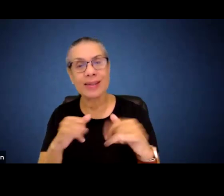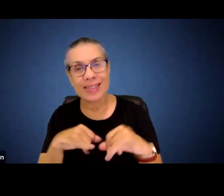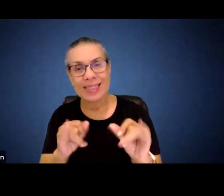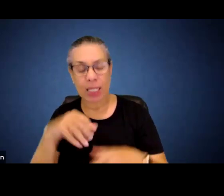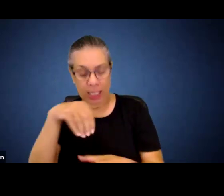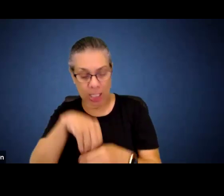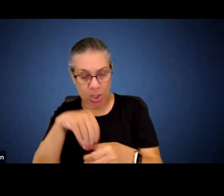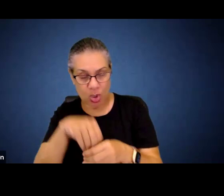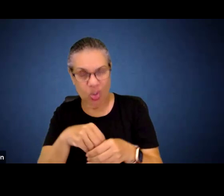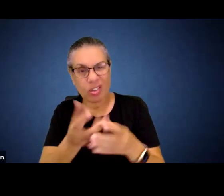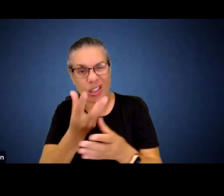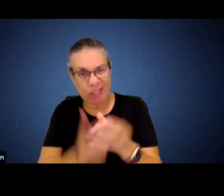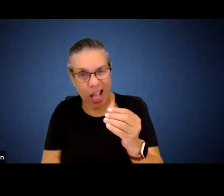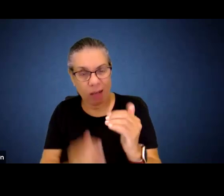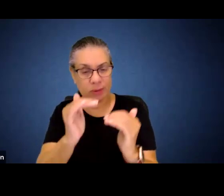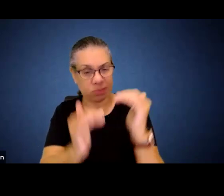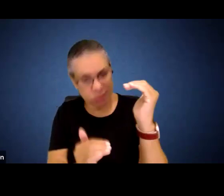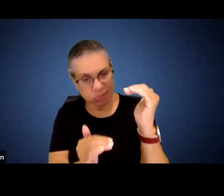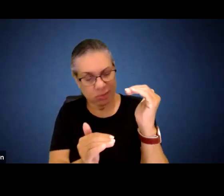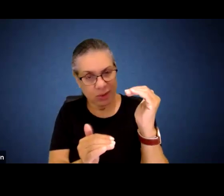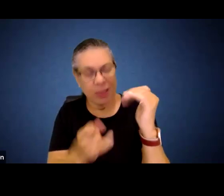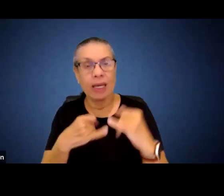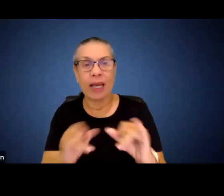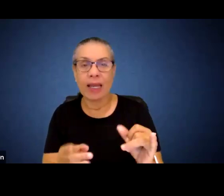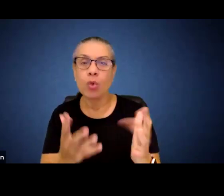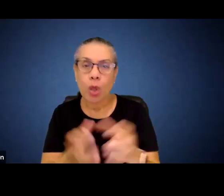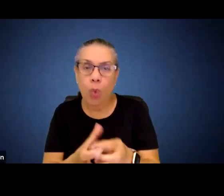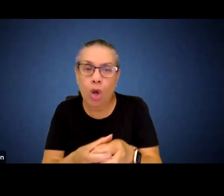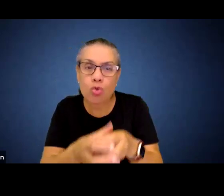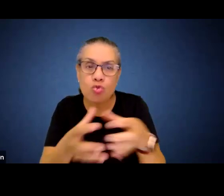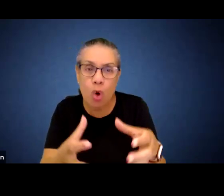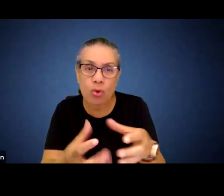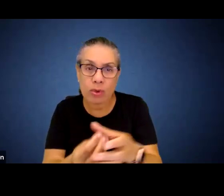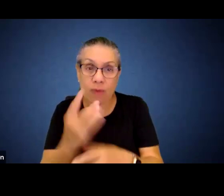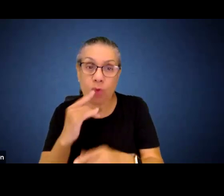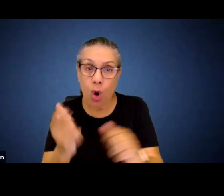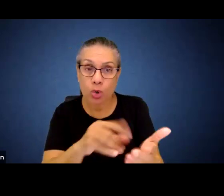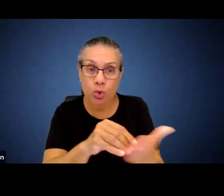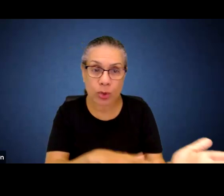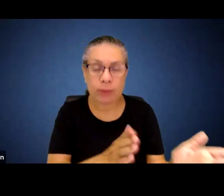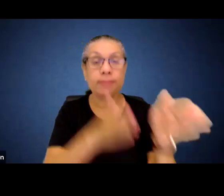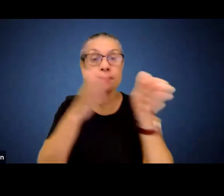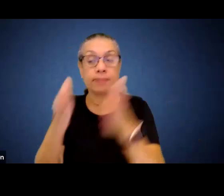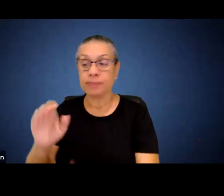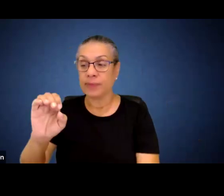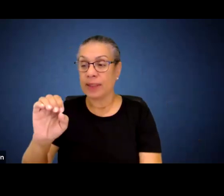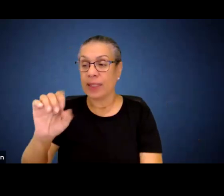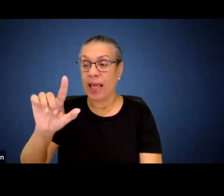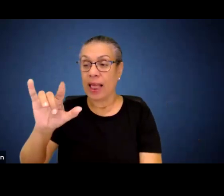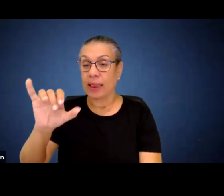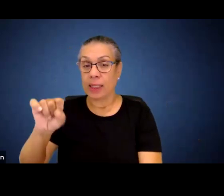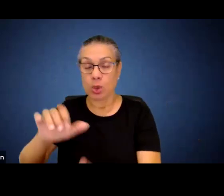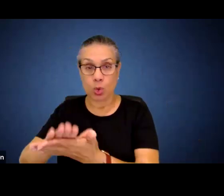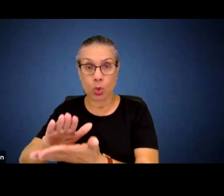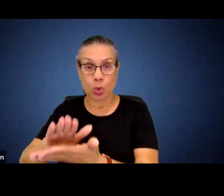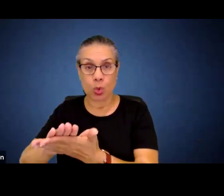internal achievement gaps and ensure high growth for all students. The Ellis School, identified by the